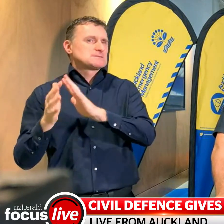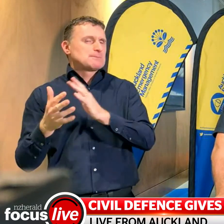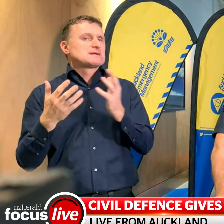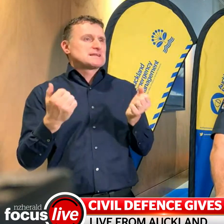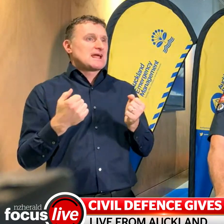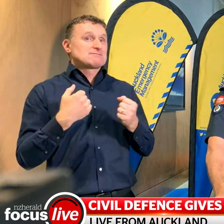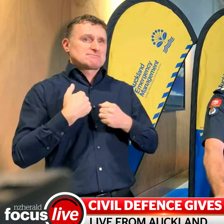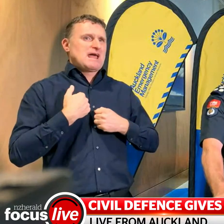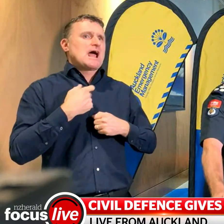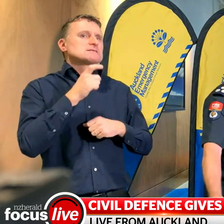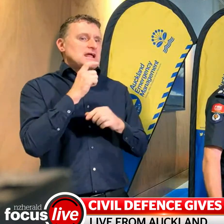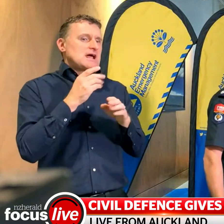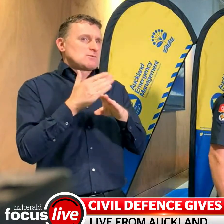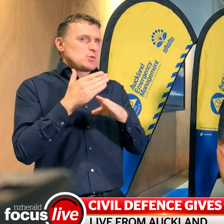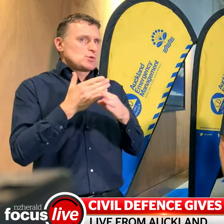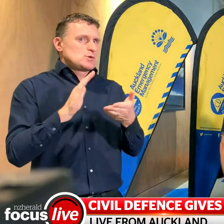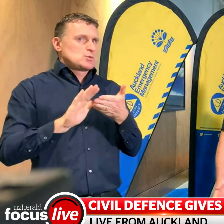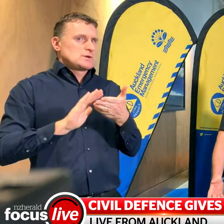rid of.